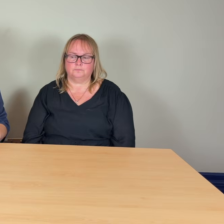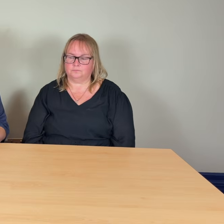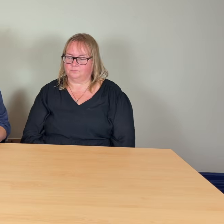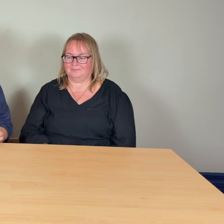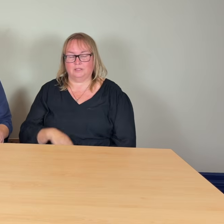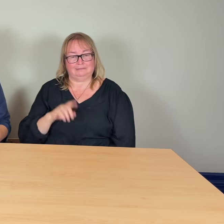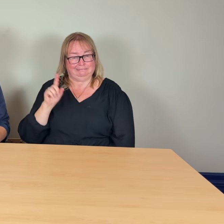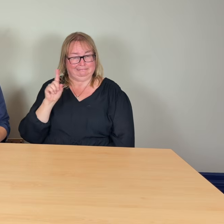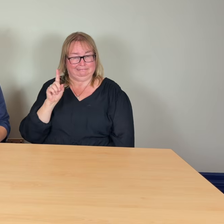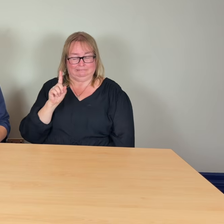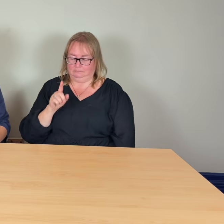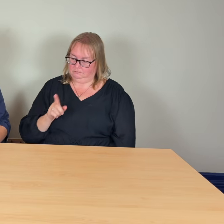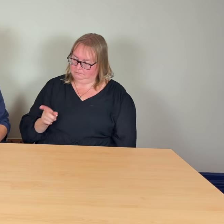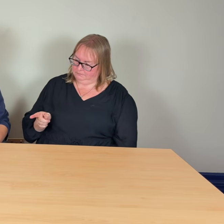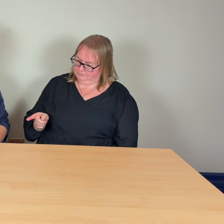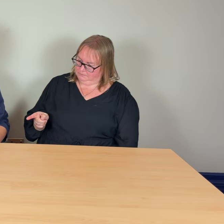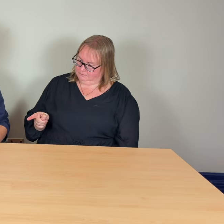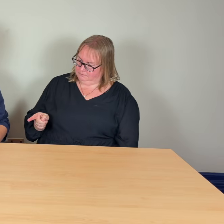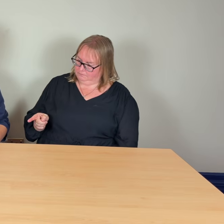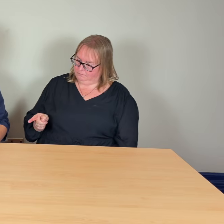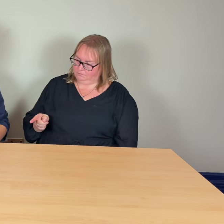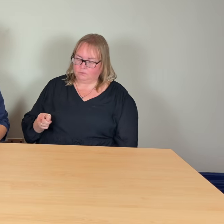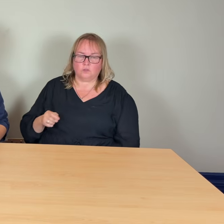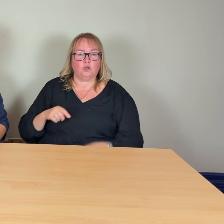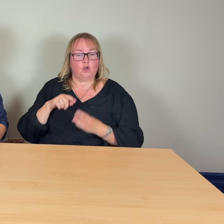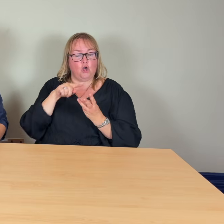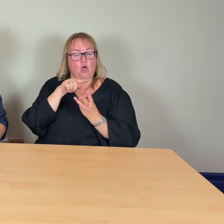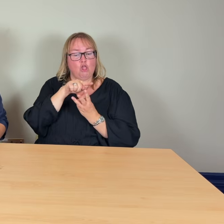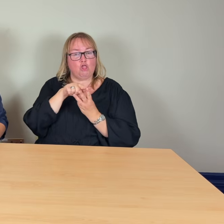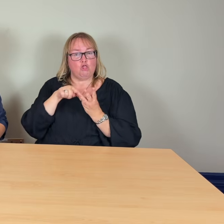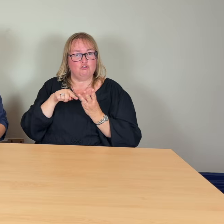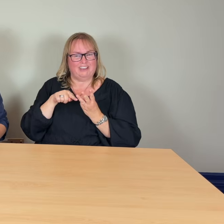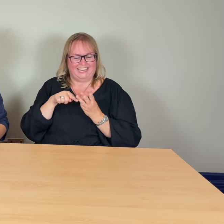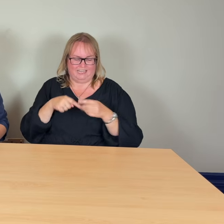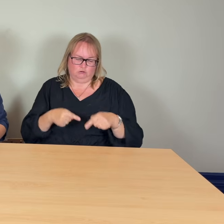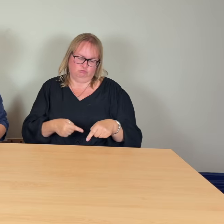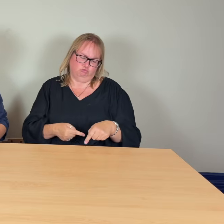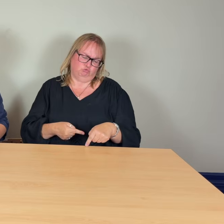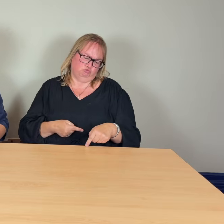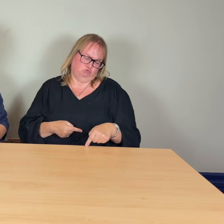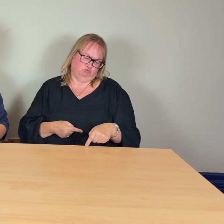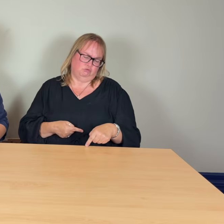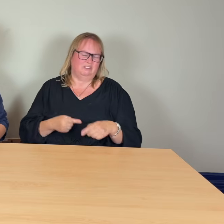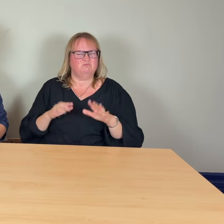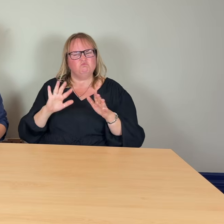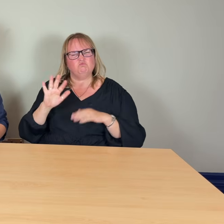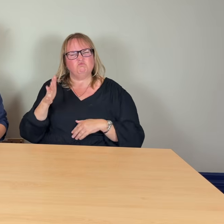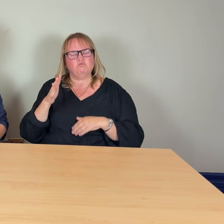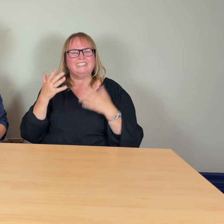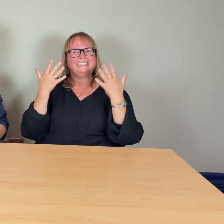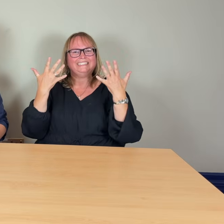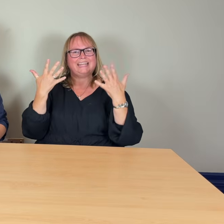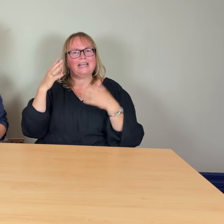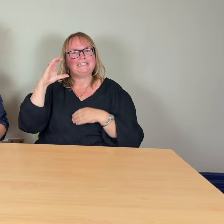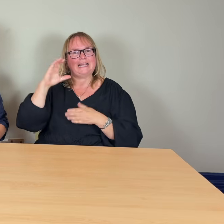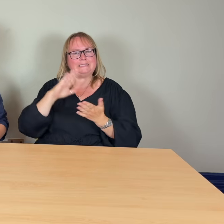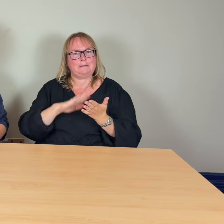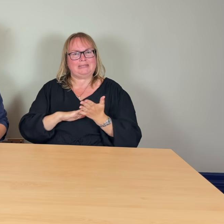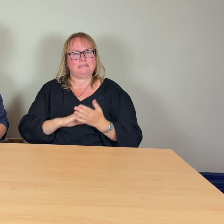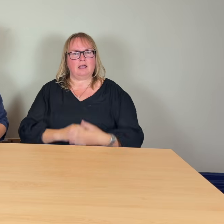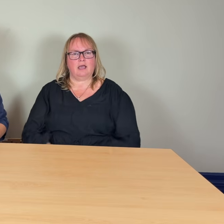And the first thing you're going to need to do is to cut 3 pieces approximately 10 centimetres long.